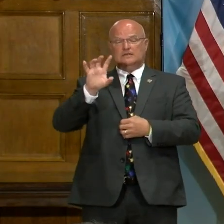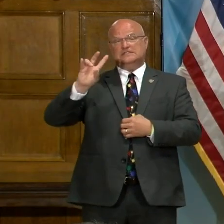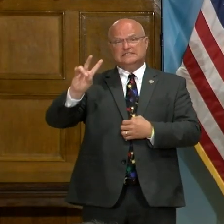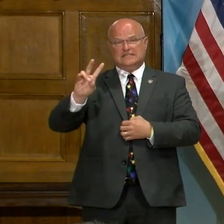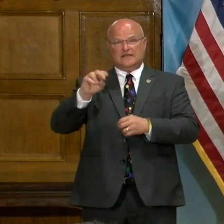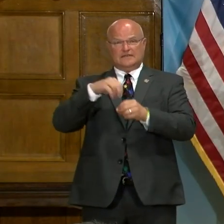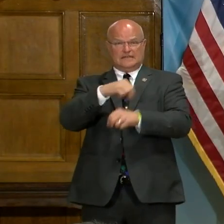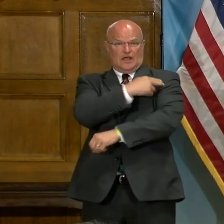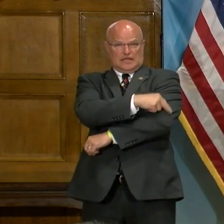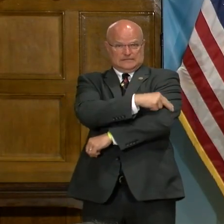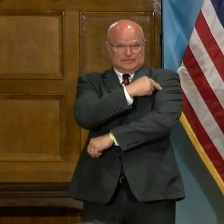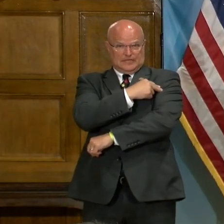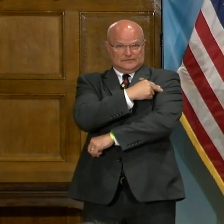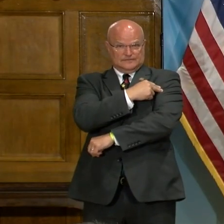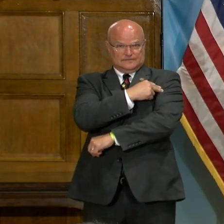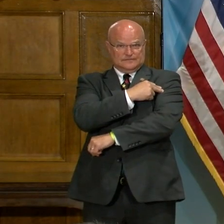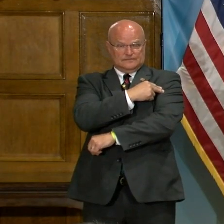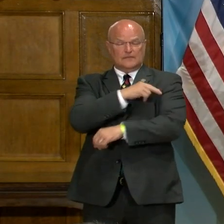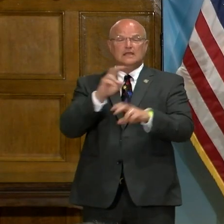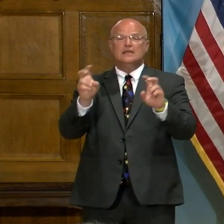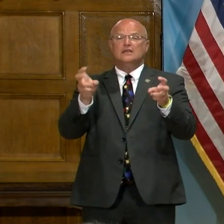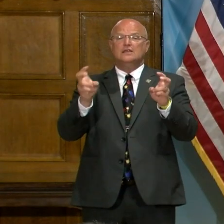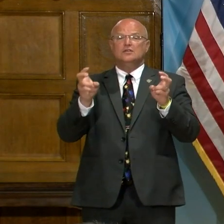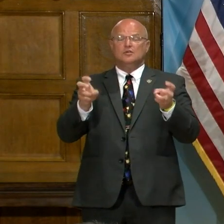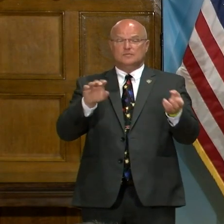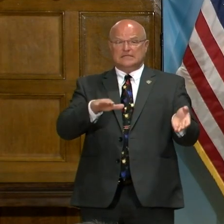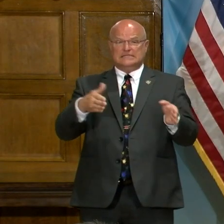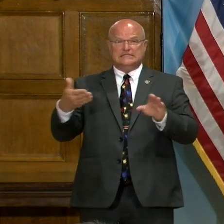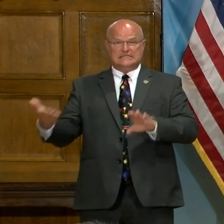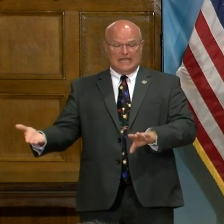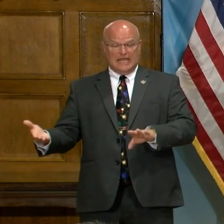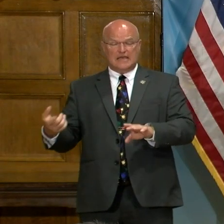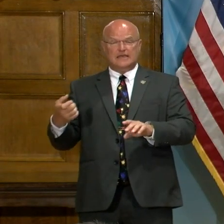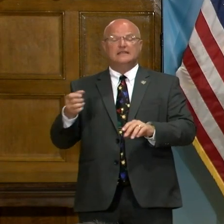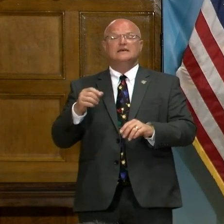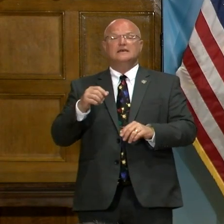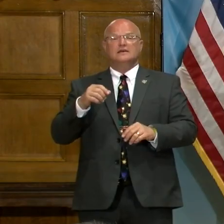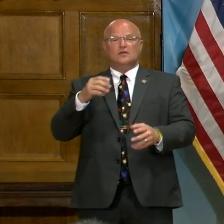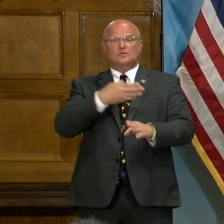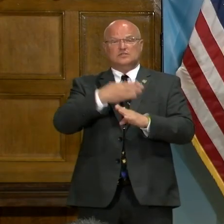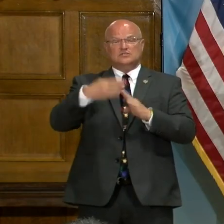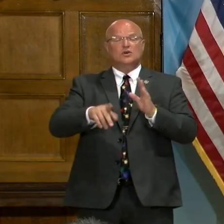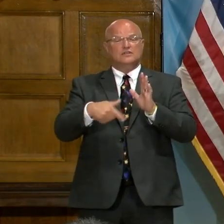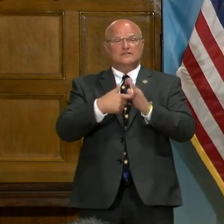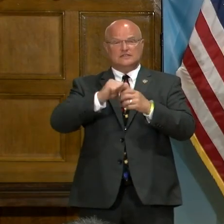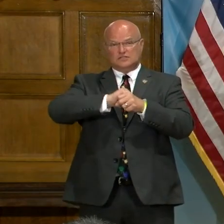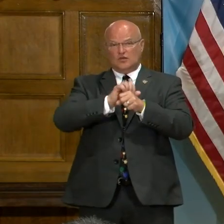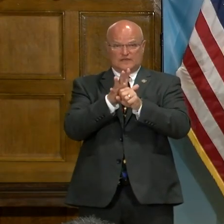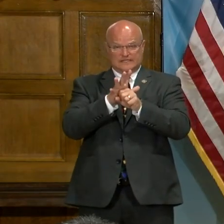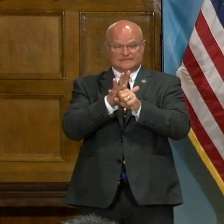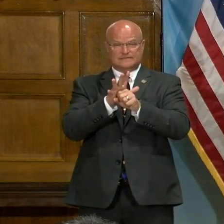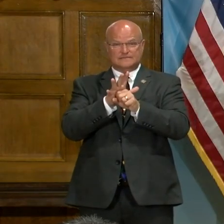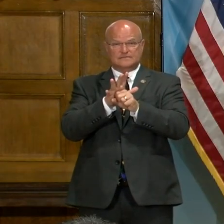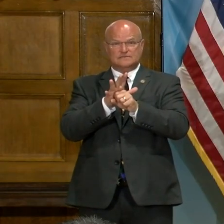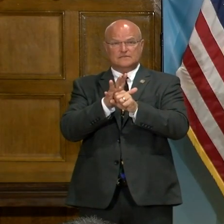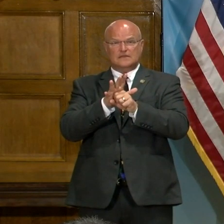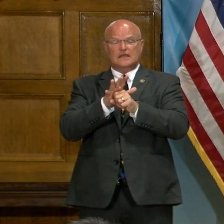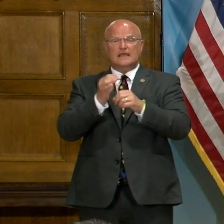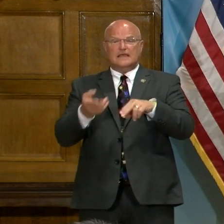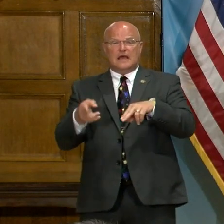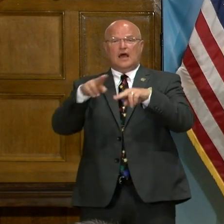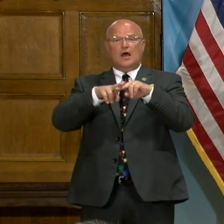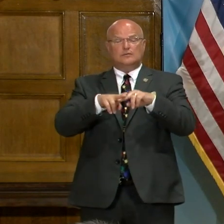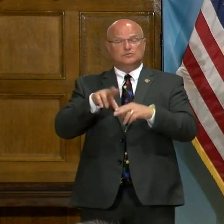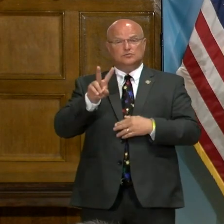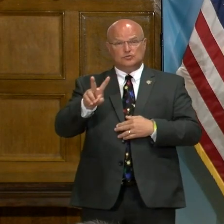107 hospitalizations. In terms of deaths of Arkansans as a result of this virus, that is